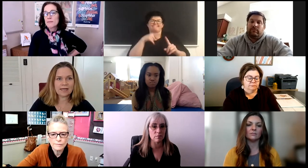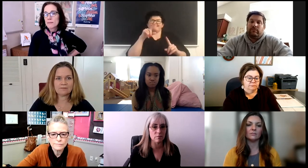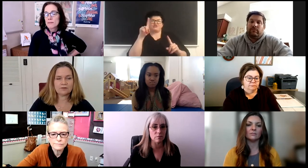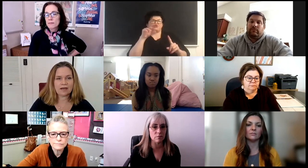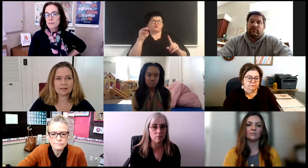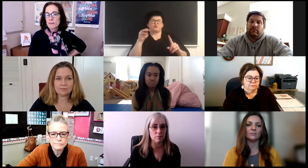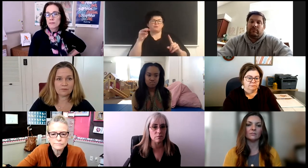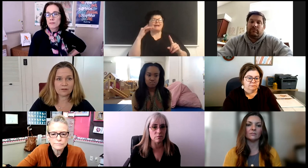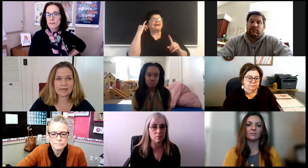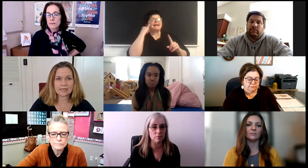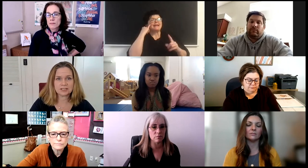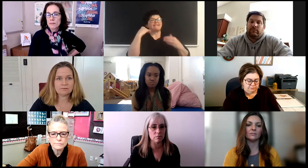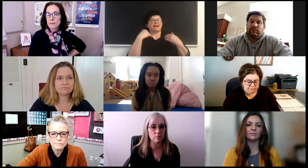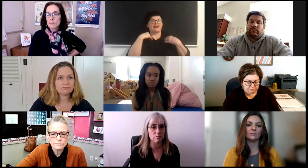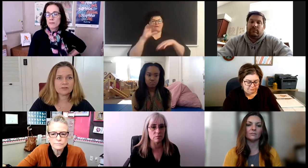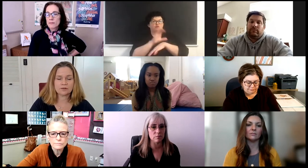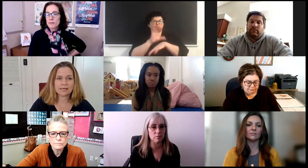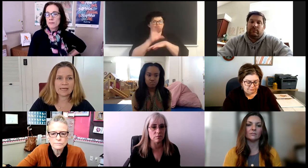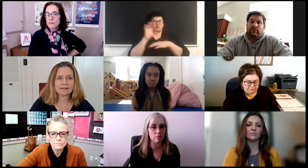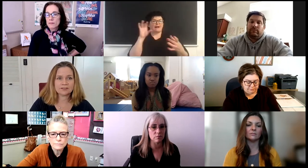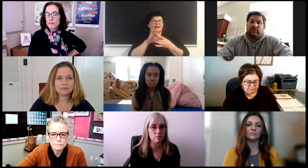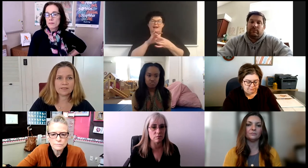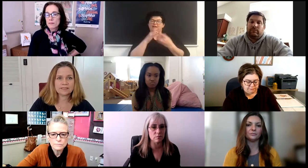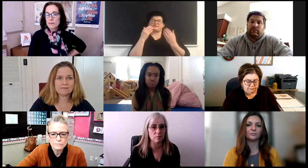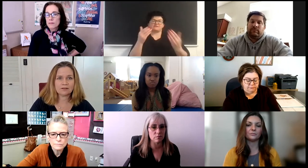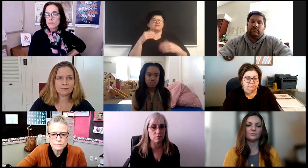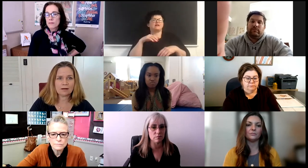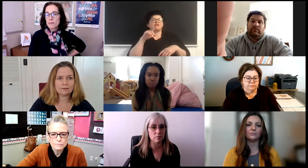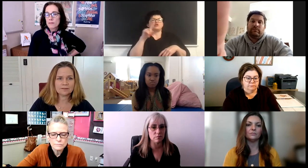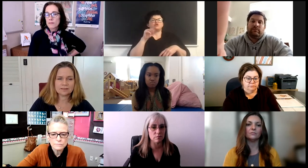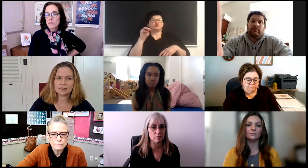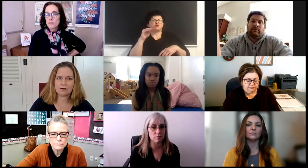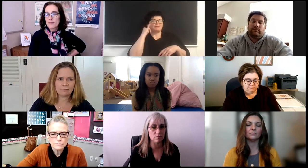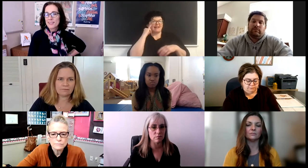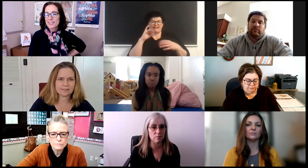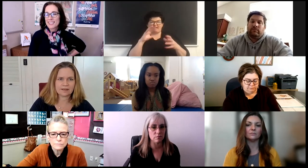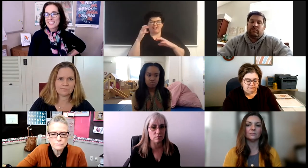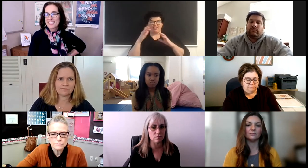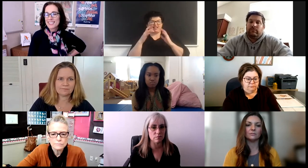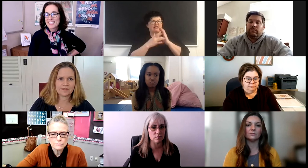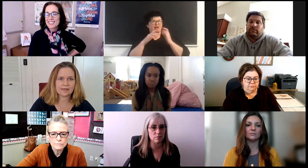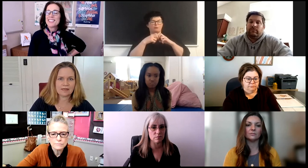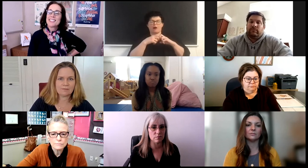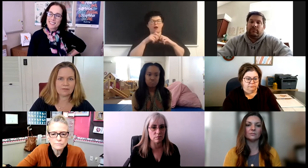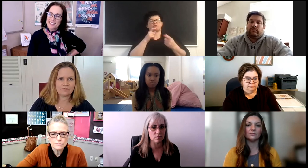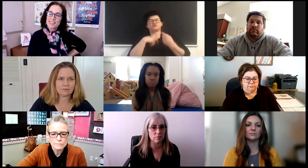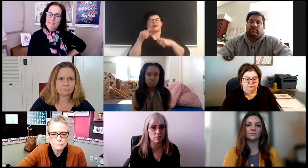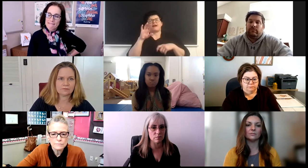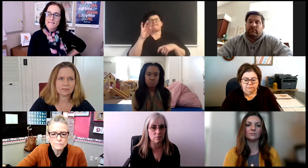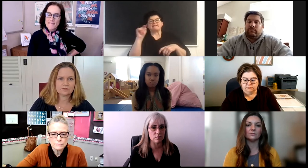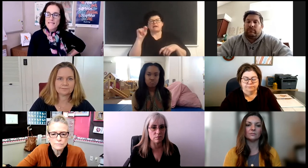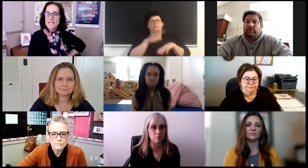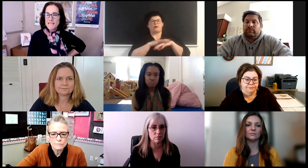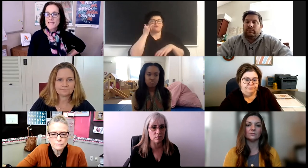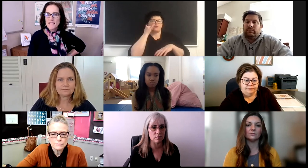way, if you have a computer connection, do it. And if Zoom is giving you problems, go to FaceTime on the phone.